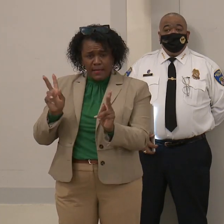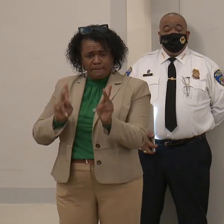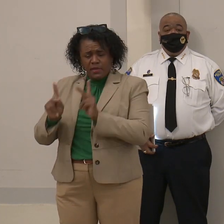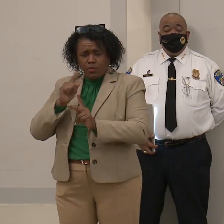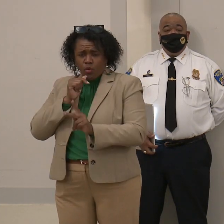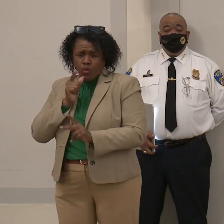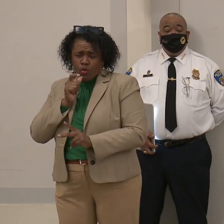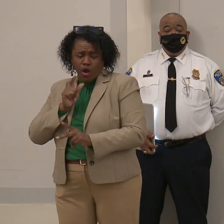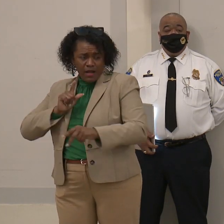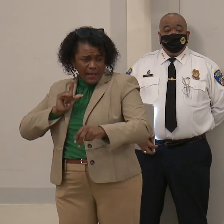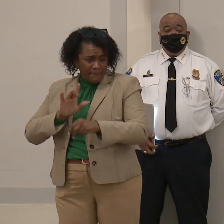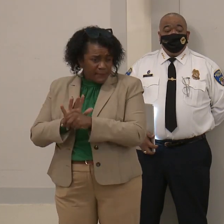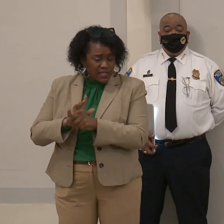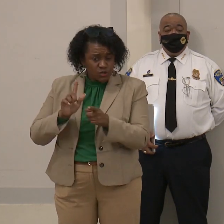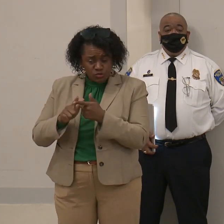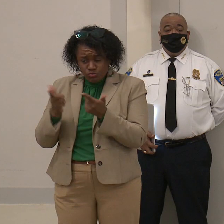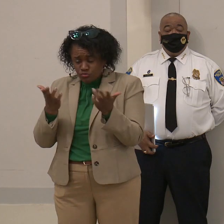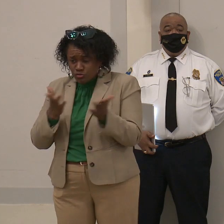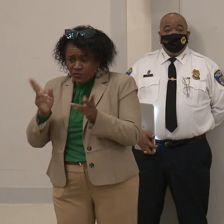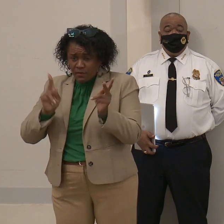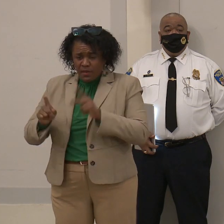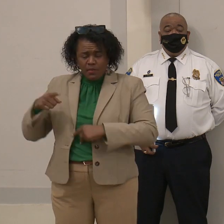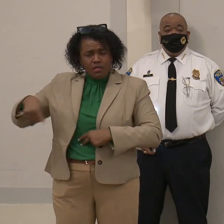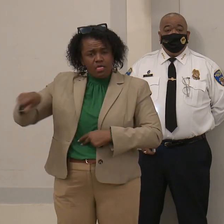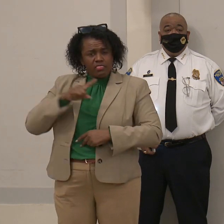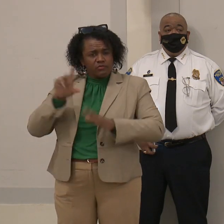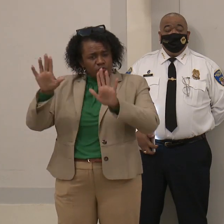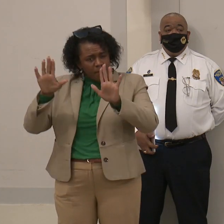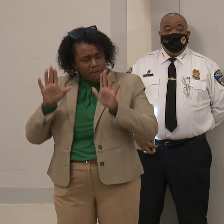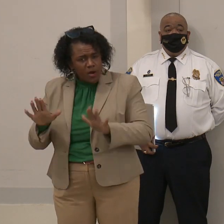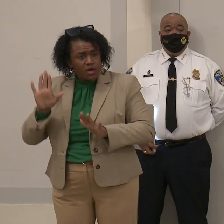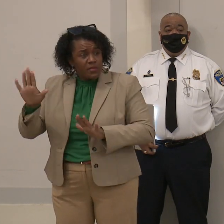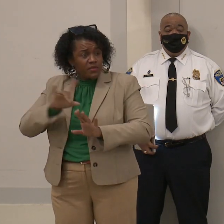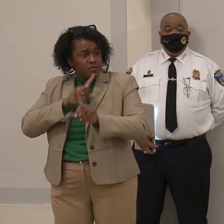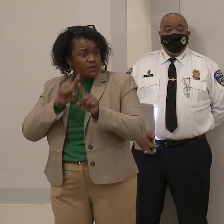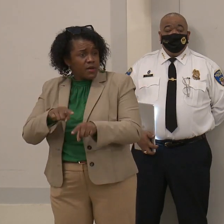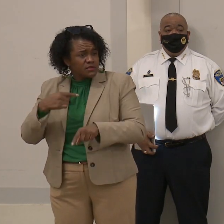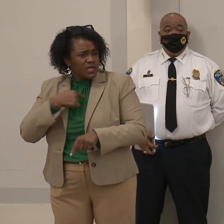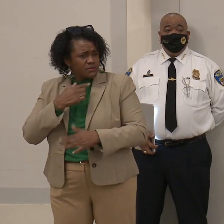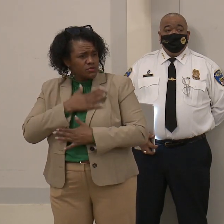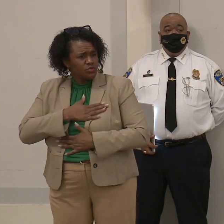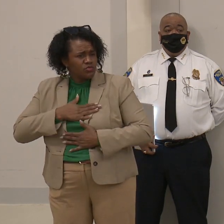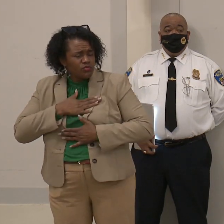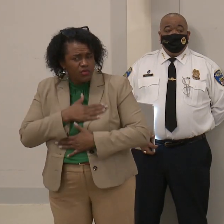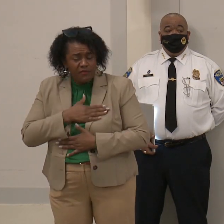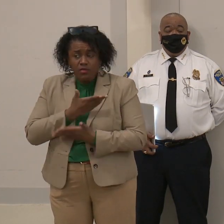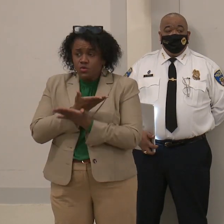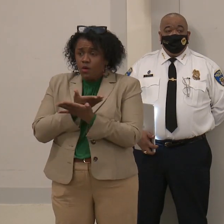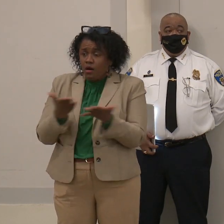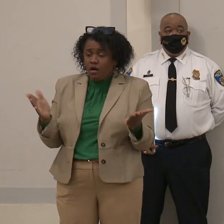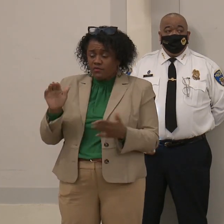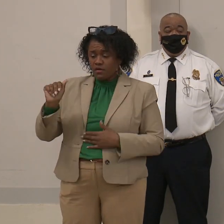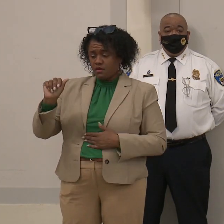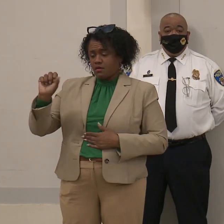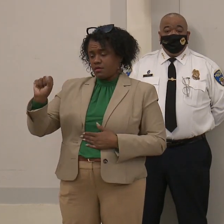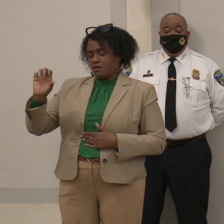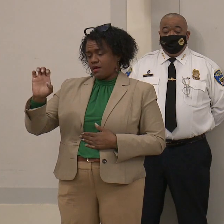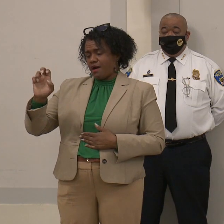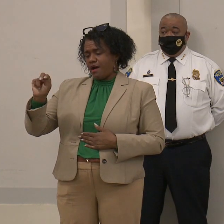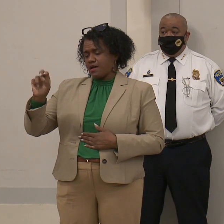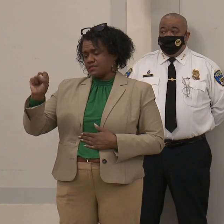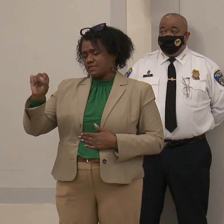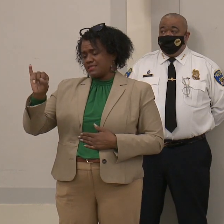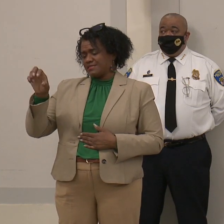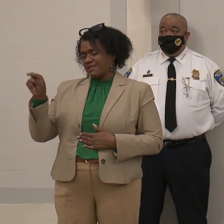caregivers across Maryland have been remarkable in their response. And I'm so grateful to all of our Ascension St. Agnes